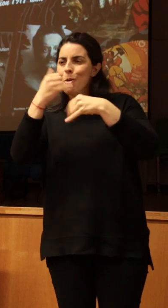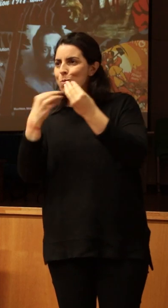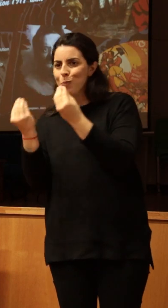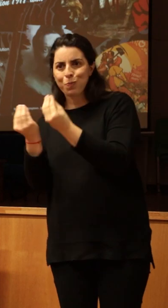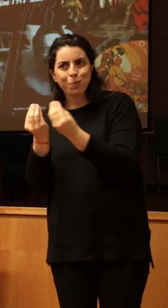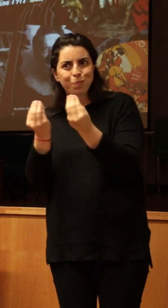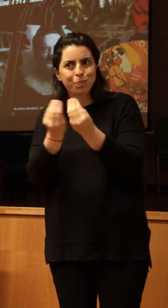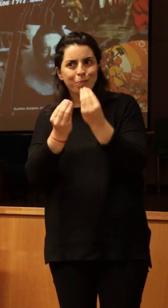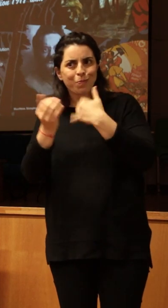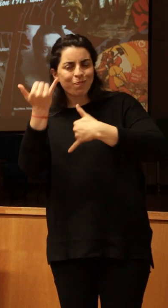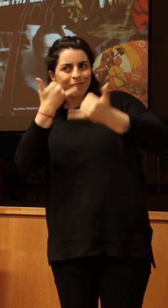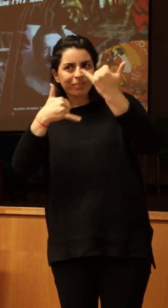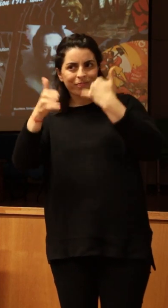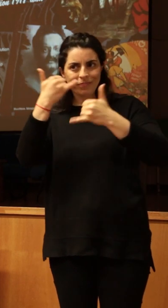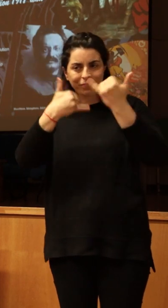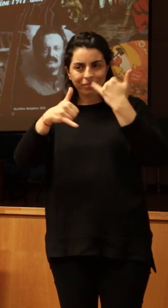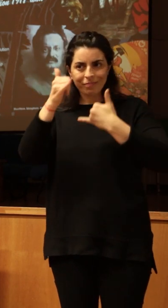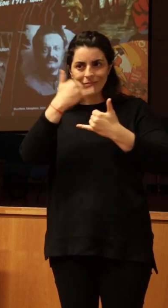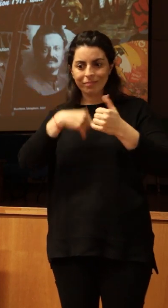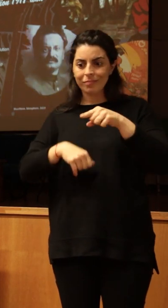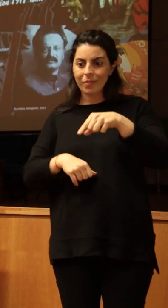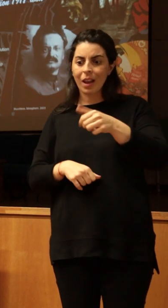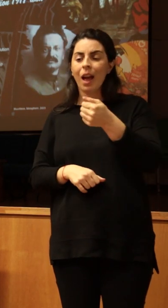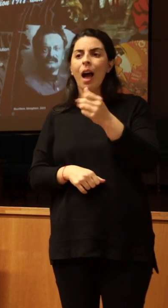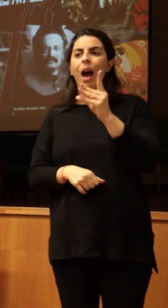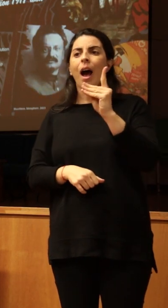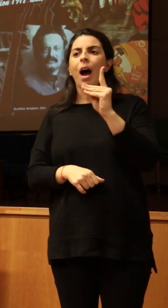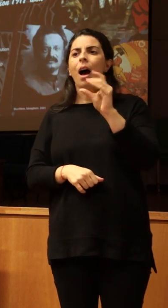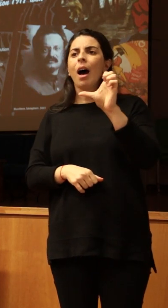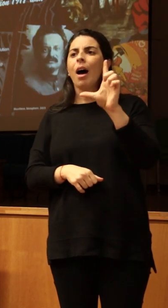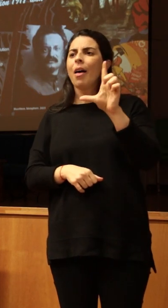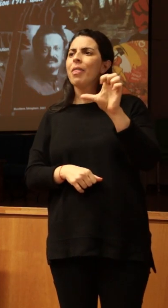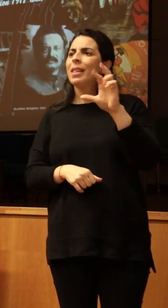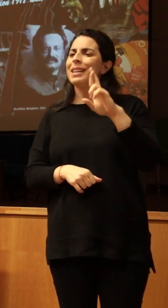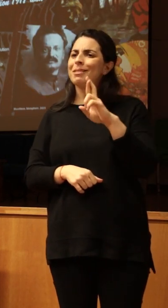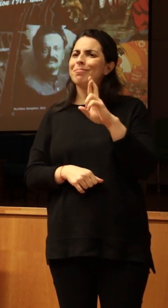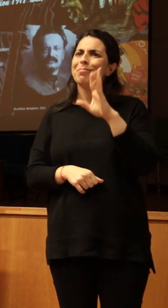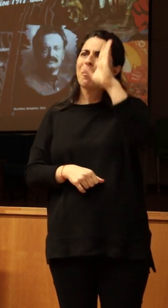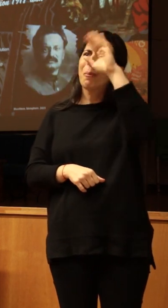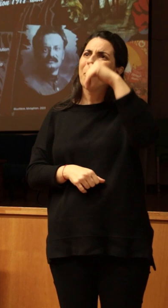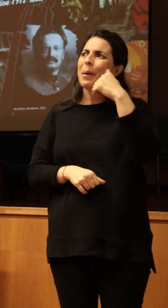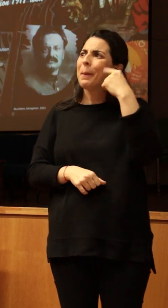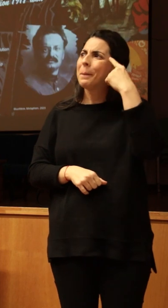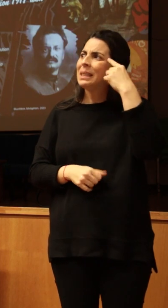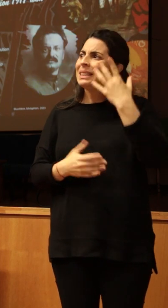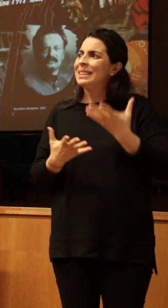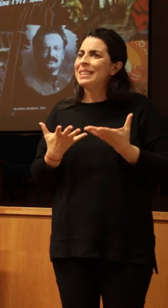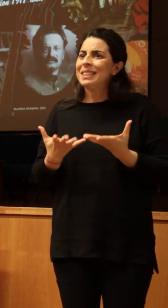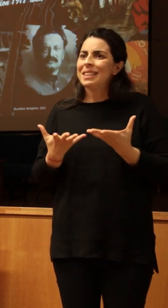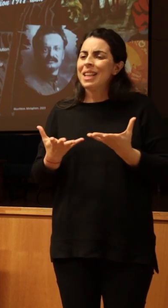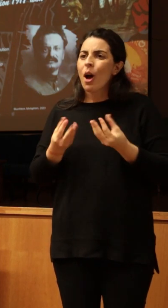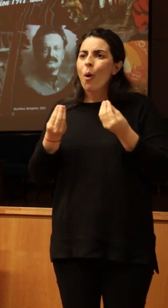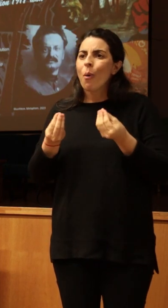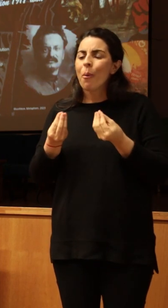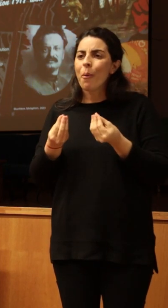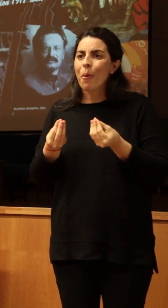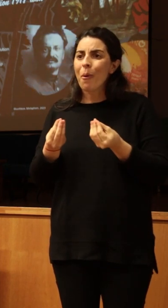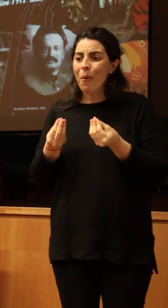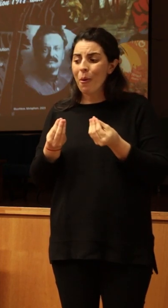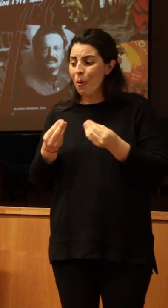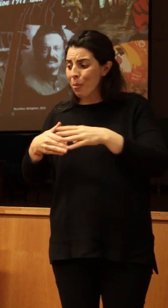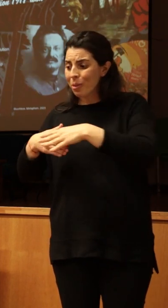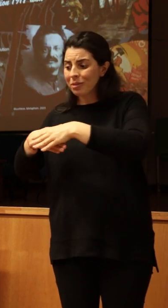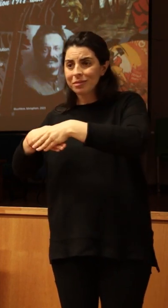disheartened and disillusioned. Él estaba desilusionado y decepcionado. He was grieving the loss of his friends.